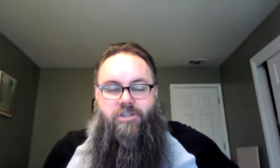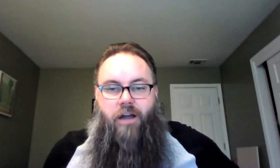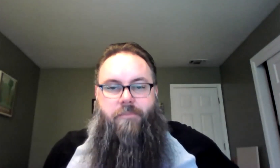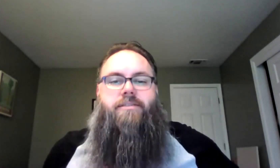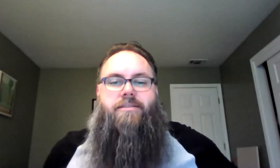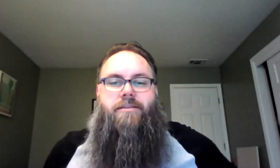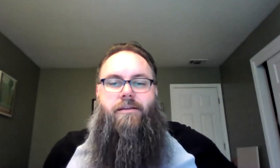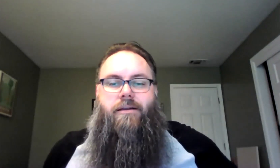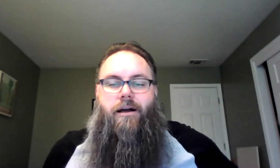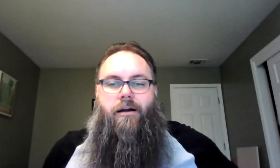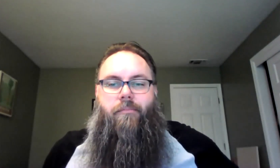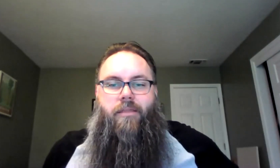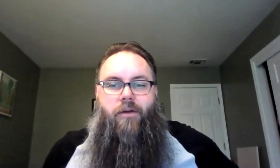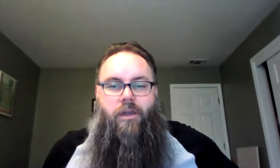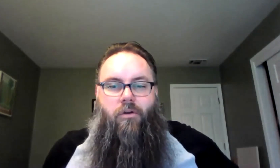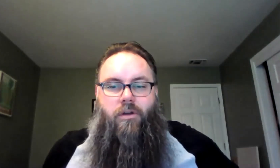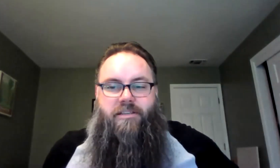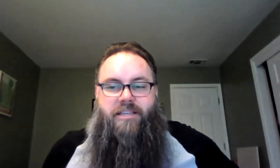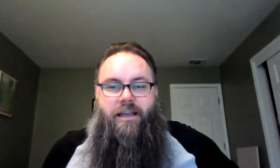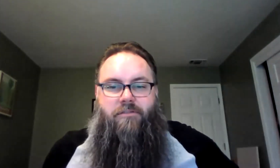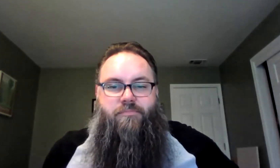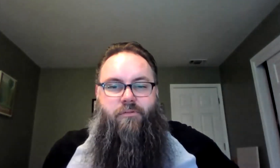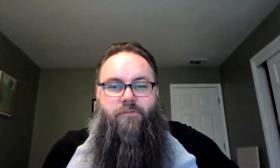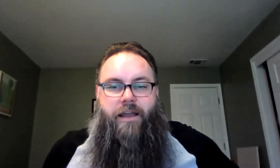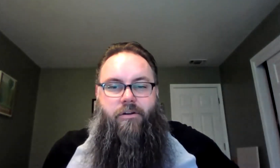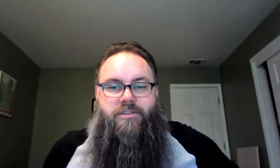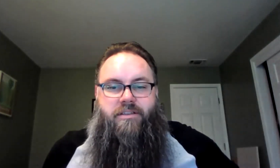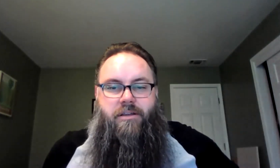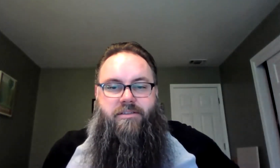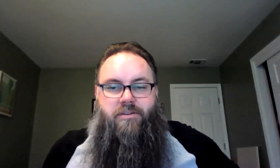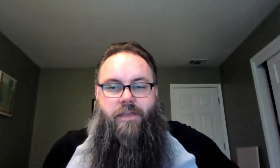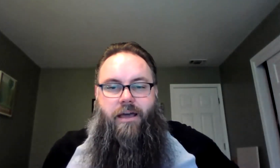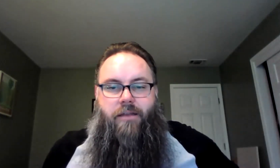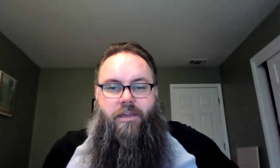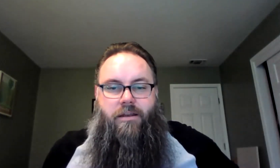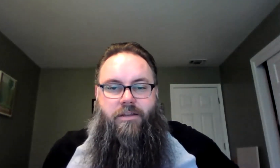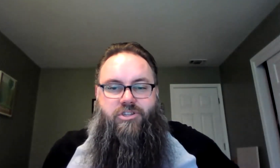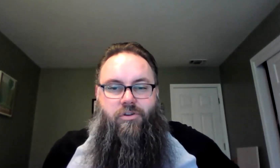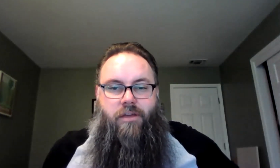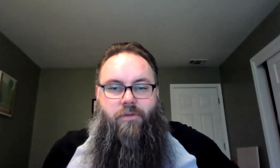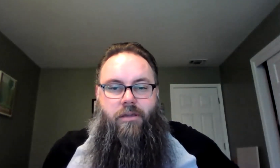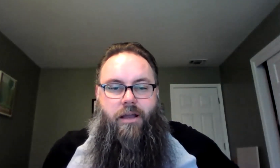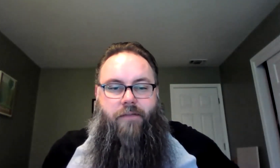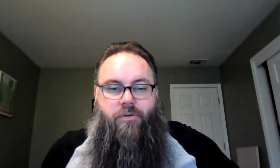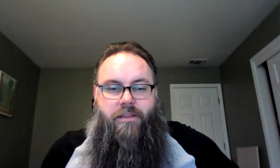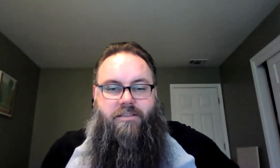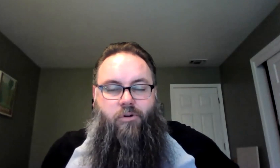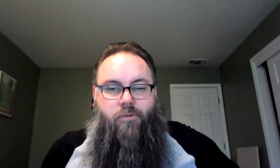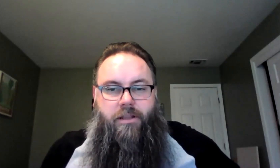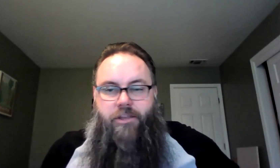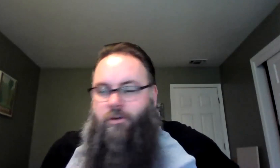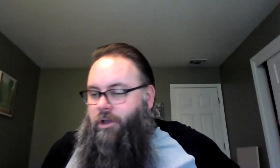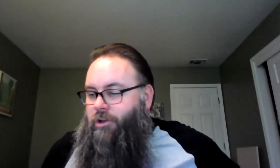share the documents that we are going to be sending out to providers so that we can ensure that we are kind of doing